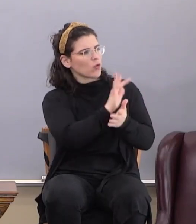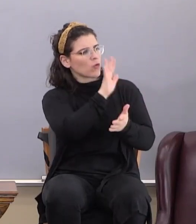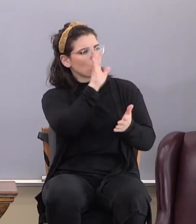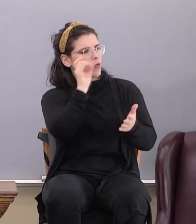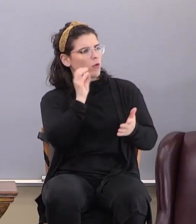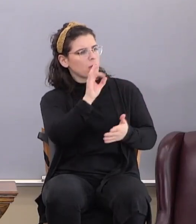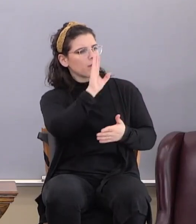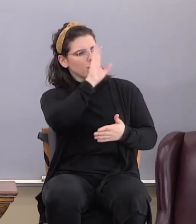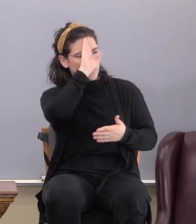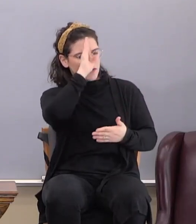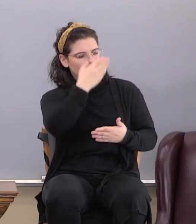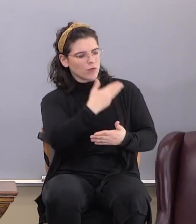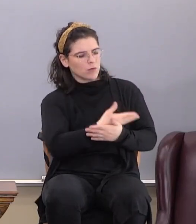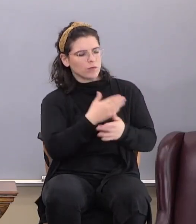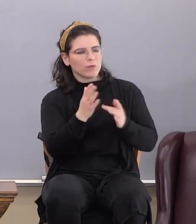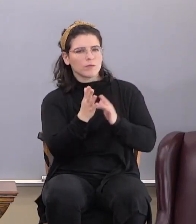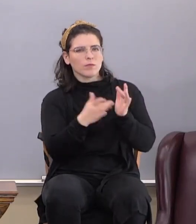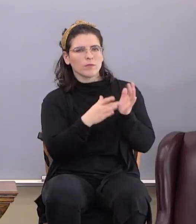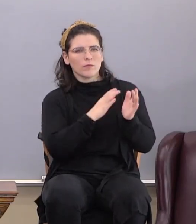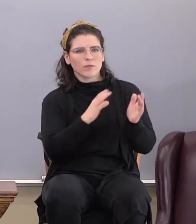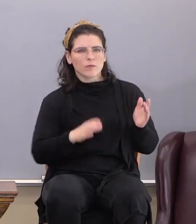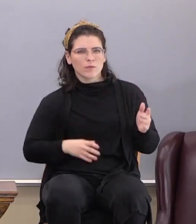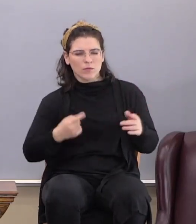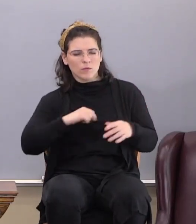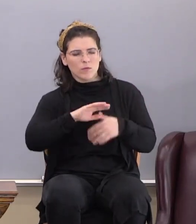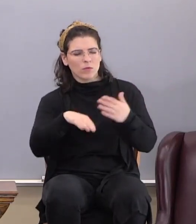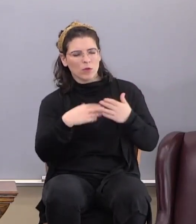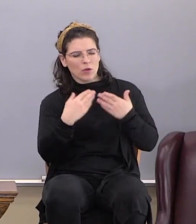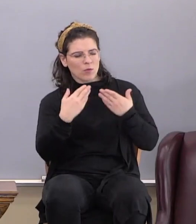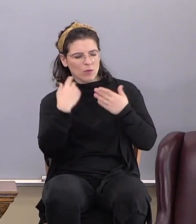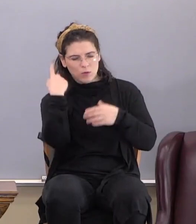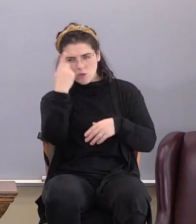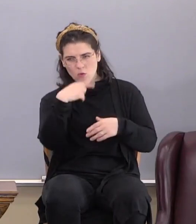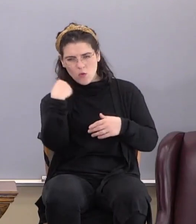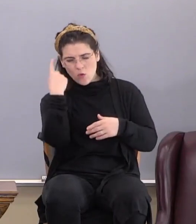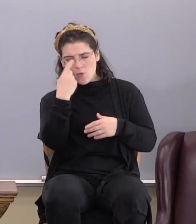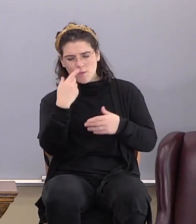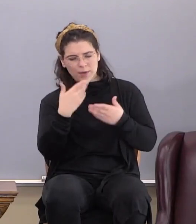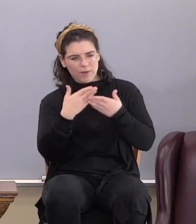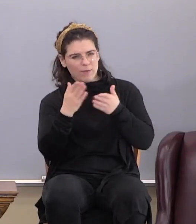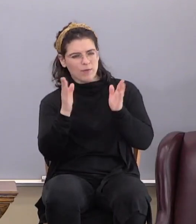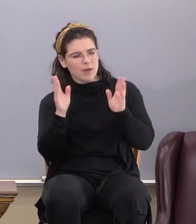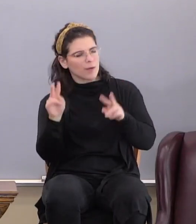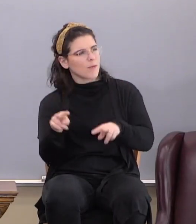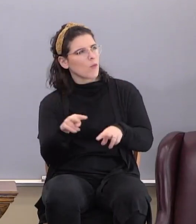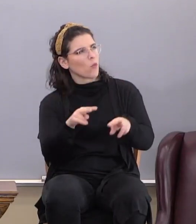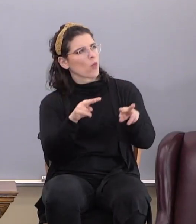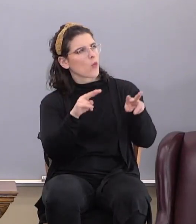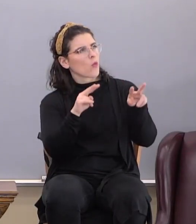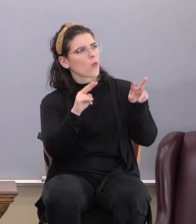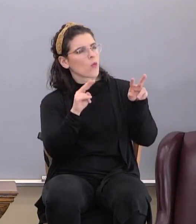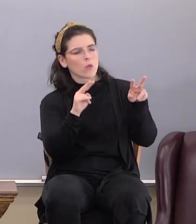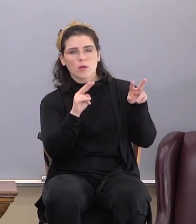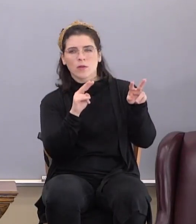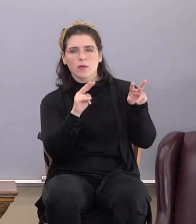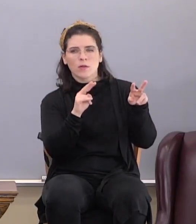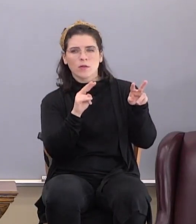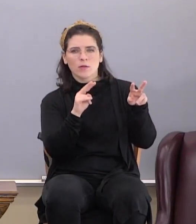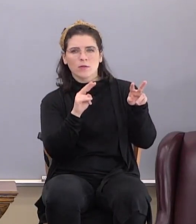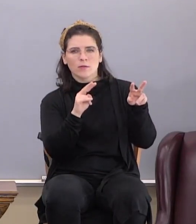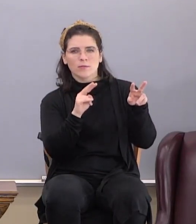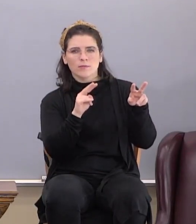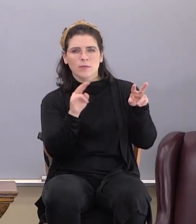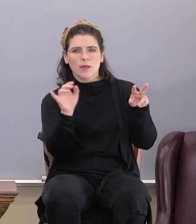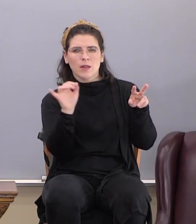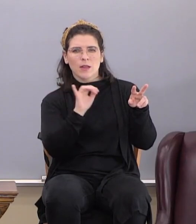Jesus Christ, okay? But we all, with open face, beholding, verse 18 says,